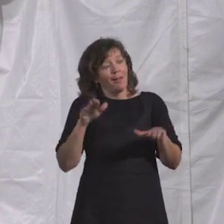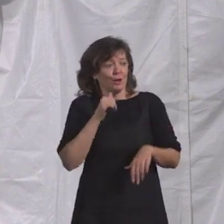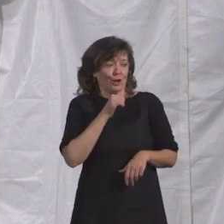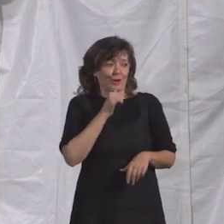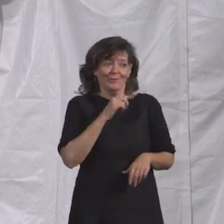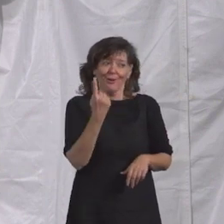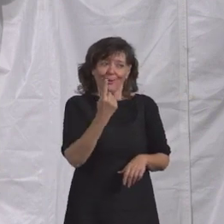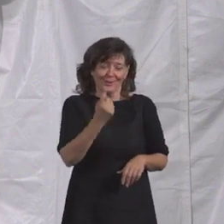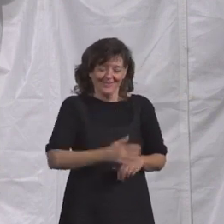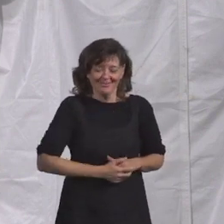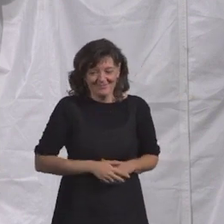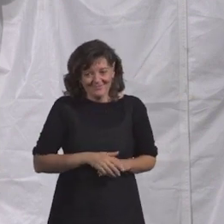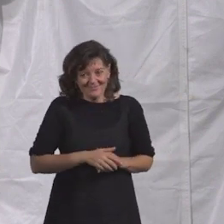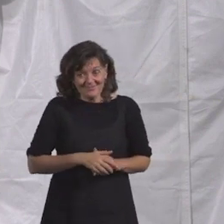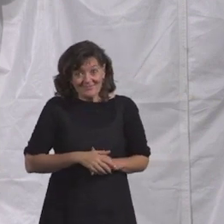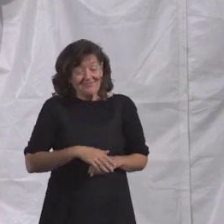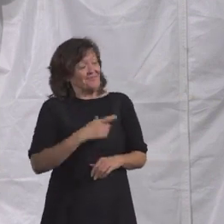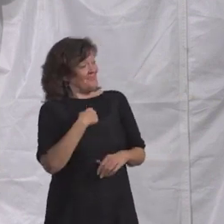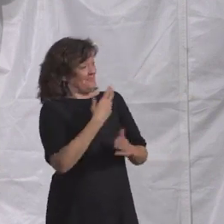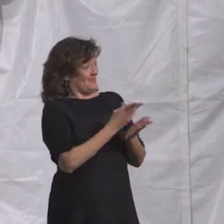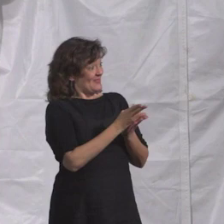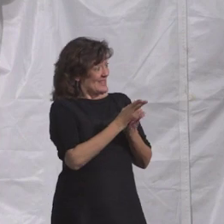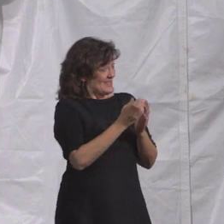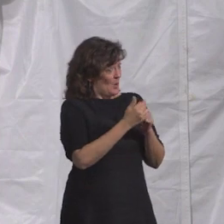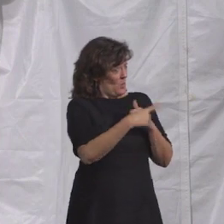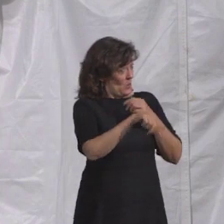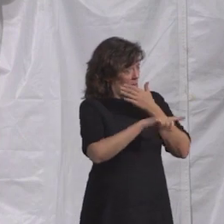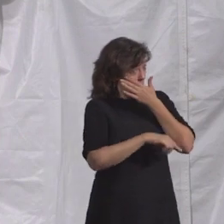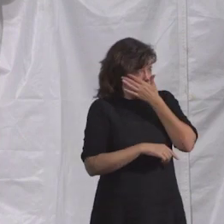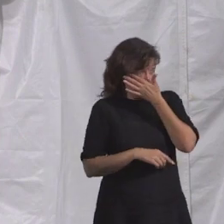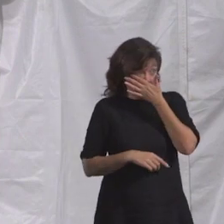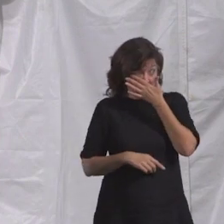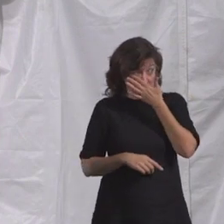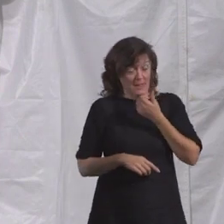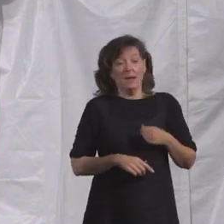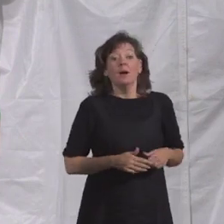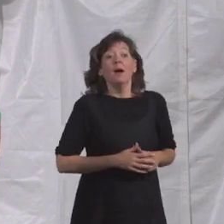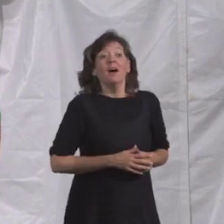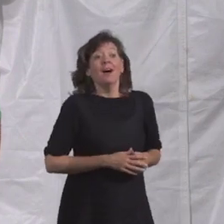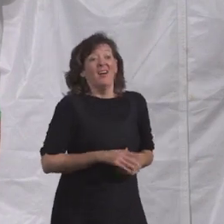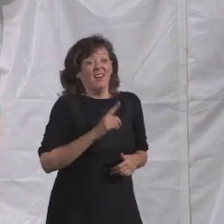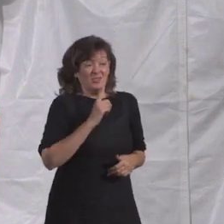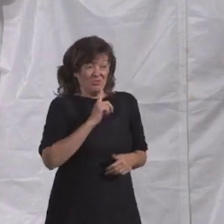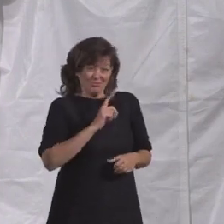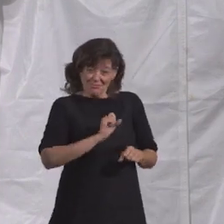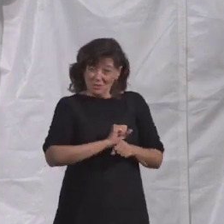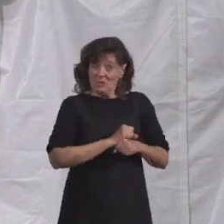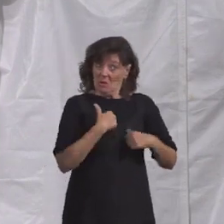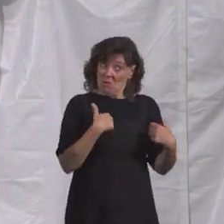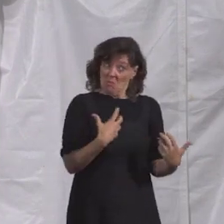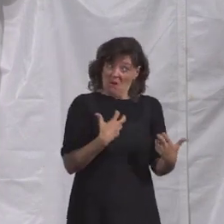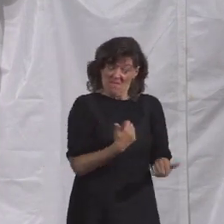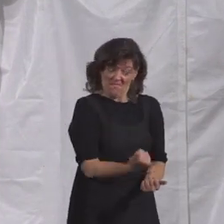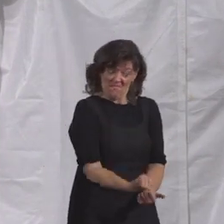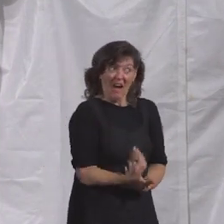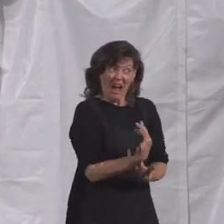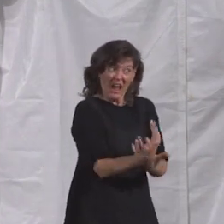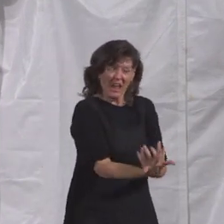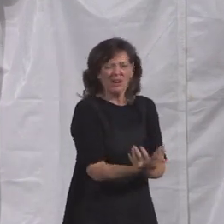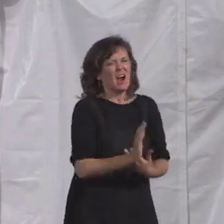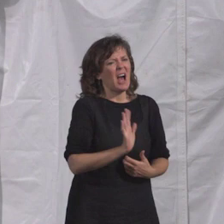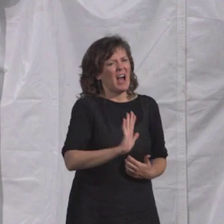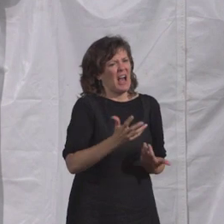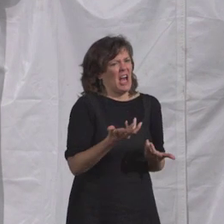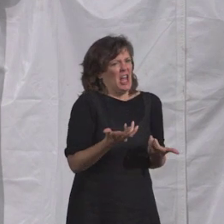there we were. Now, to be honest with you, I did not want to set my chain on fire. I just wanted to know the kid